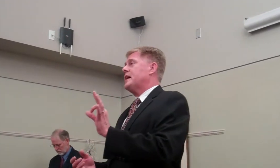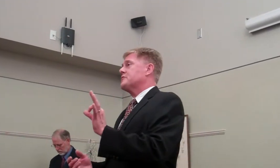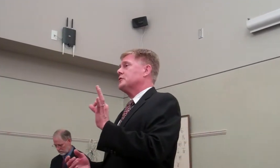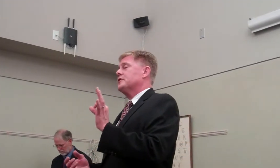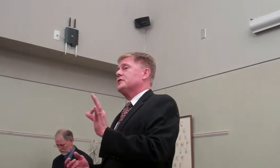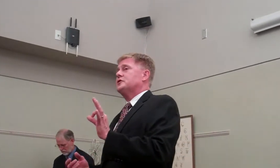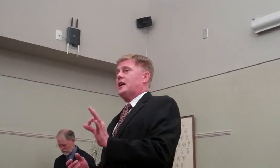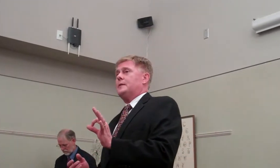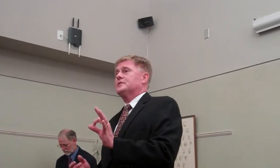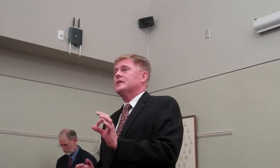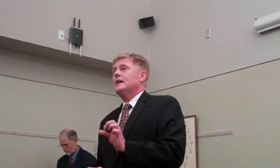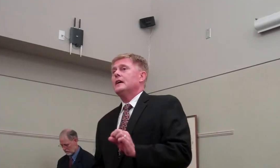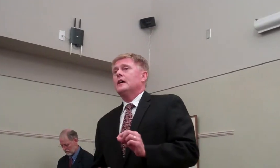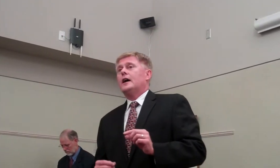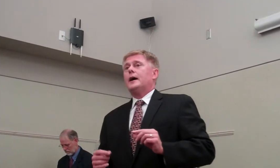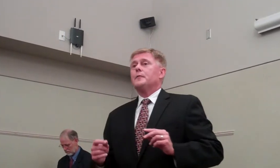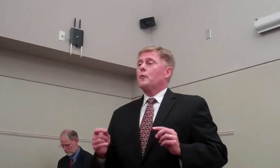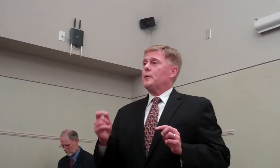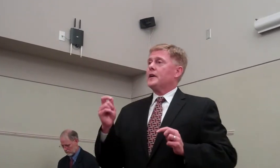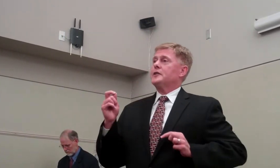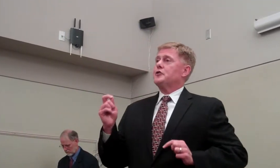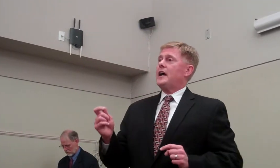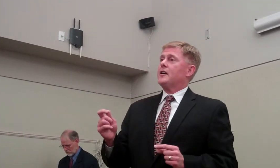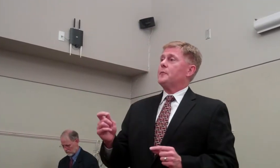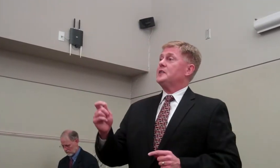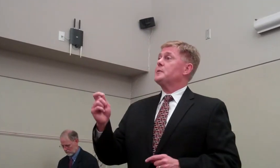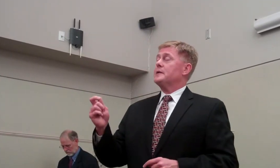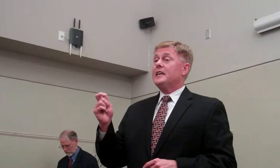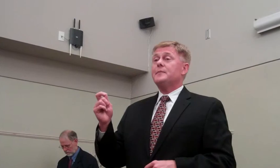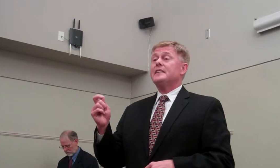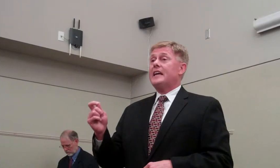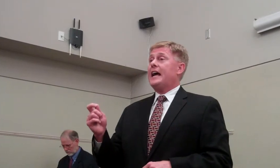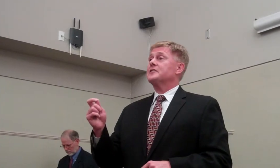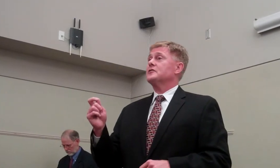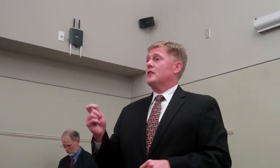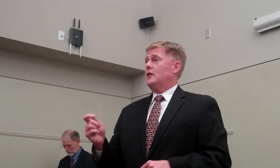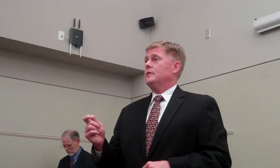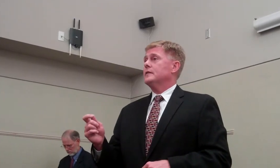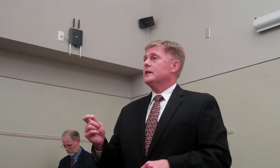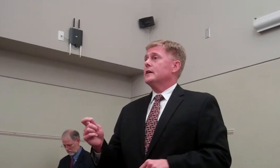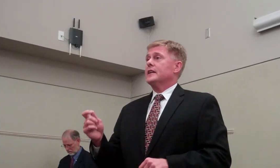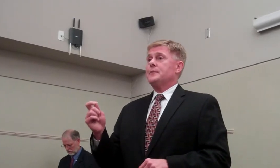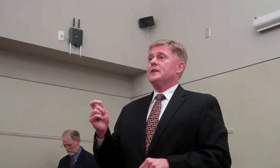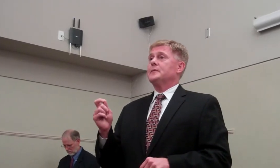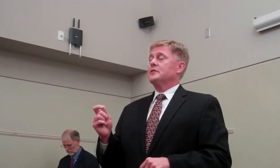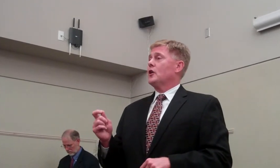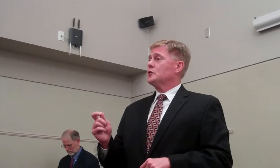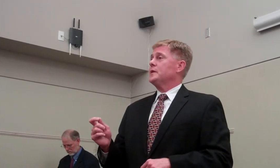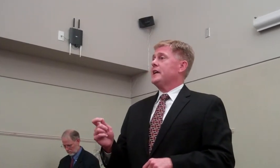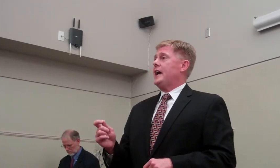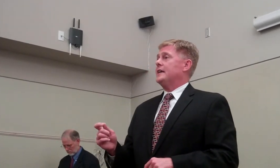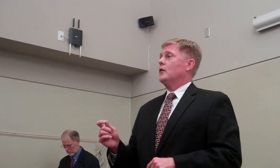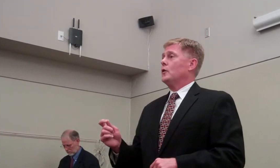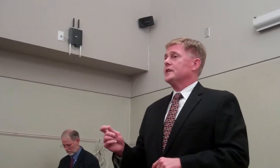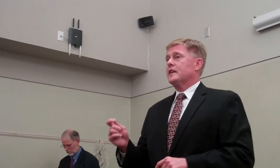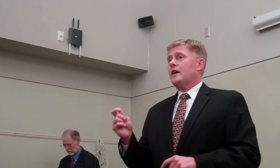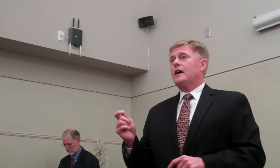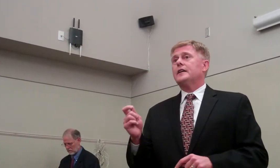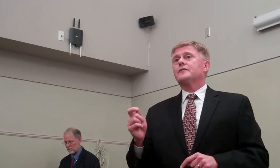Metro to their jobs. We want to attract companies by keeping taxes low, keeping them as low as we can, holding the line in